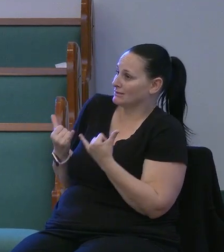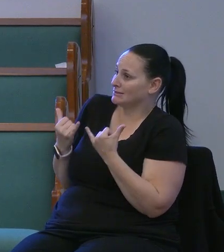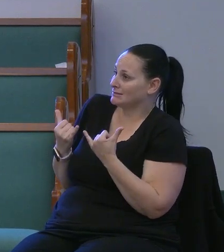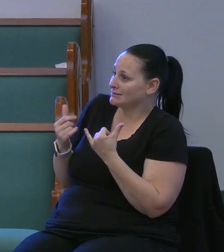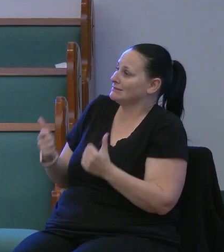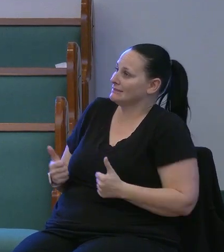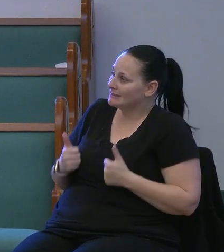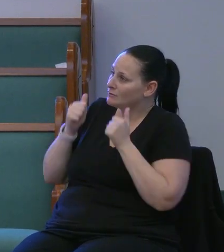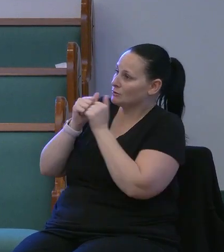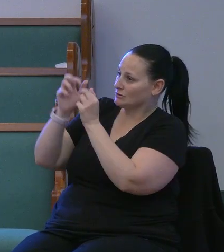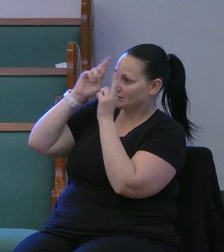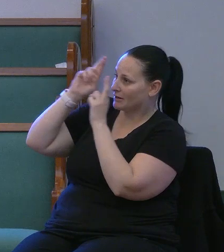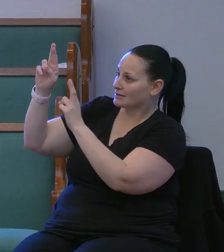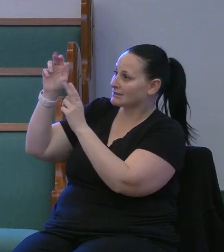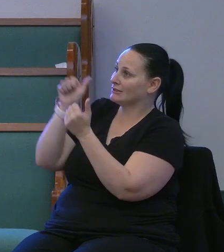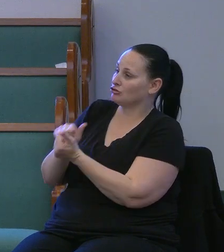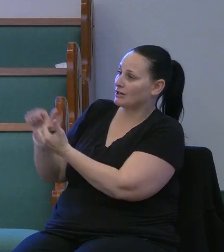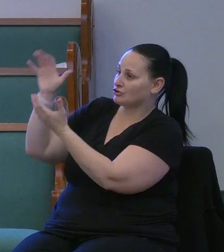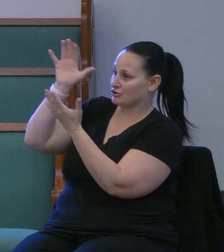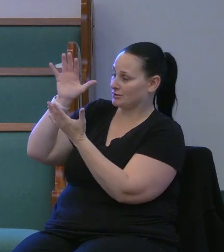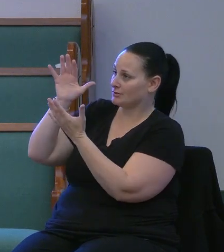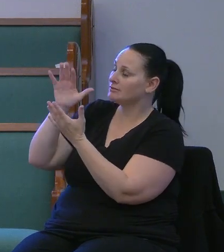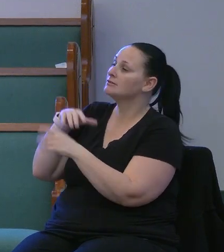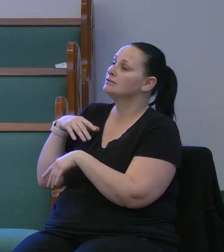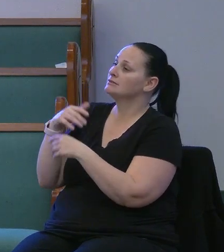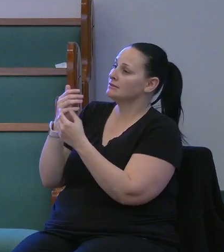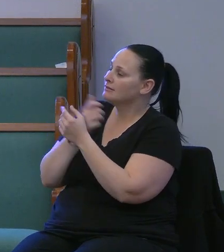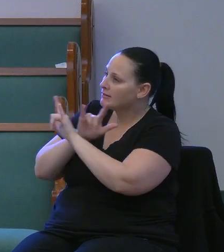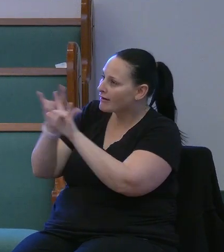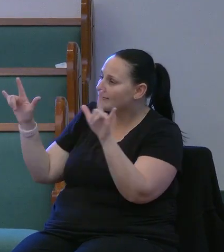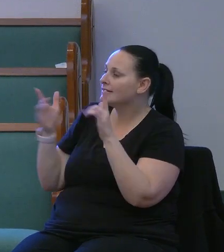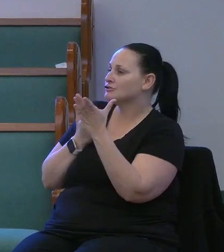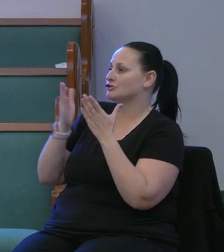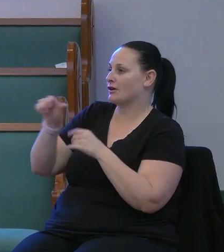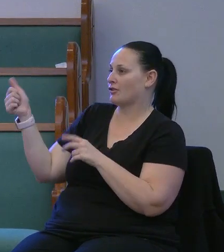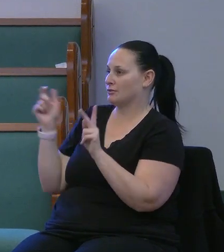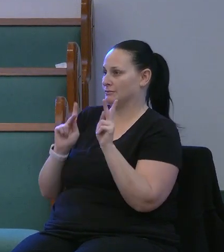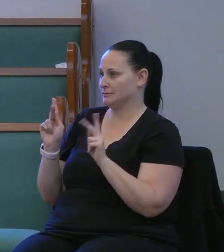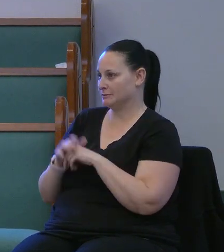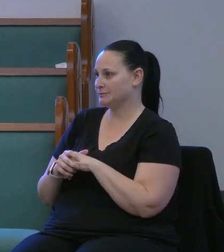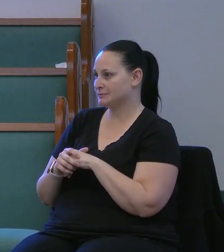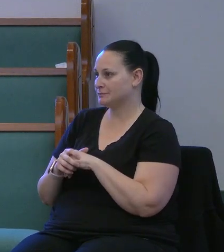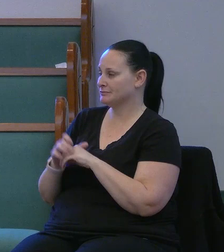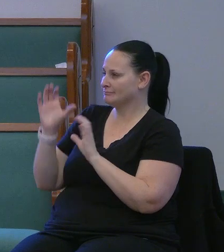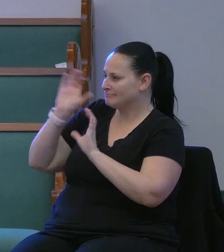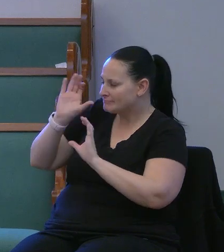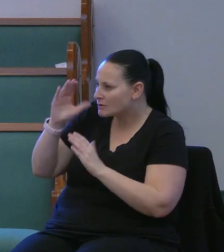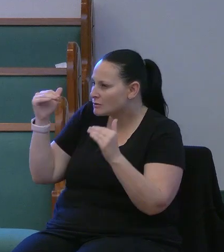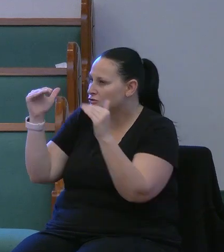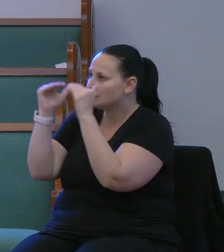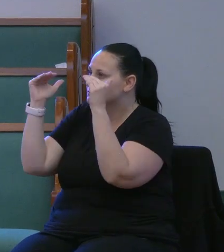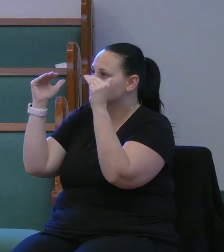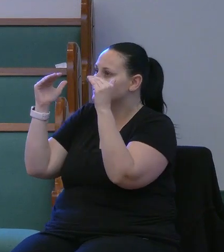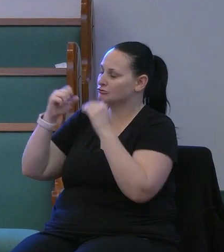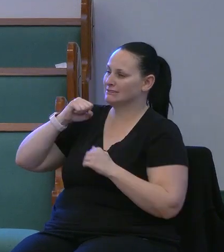presence, to live with respect in creation, to love and serve others, to seek